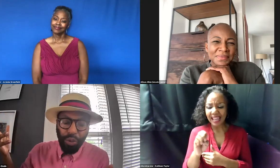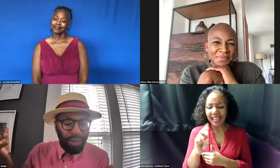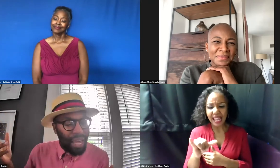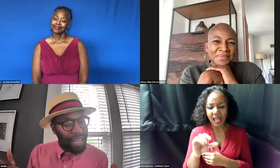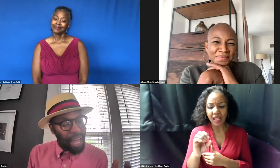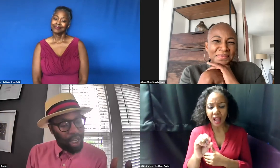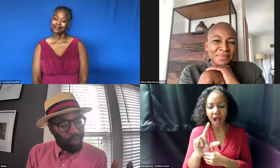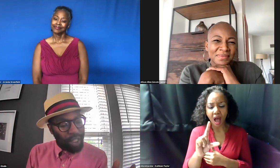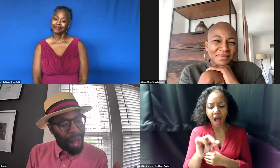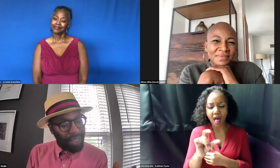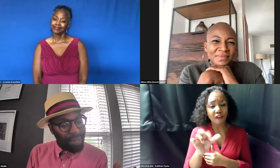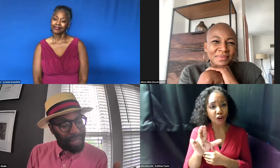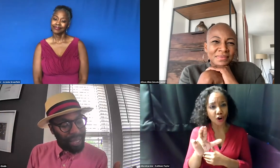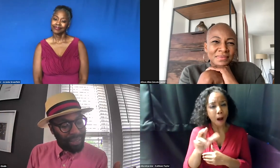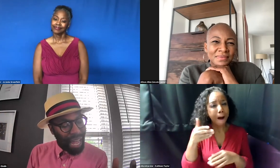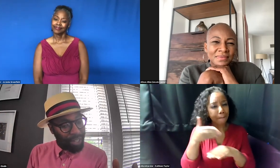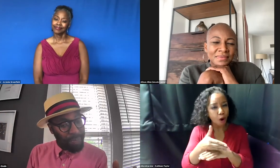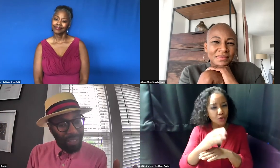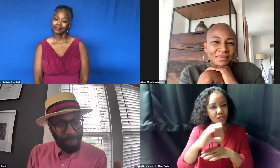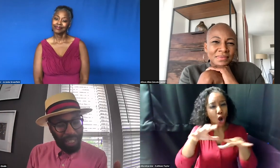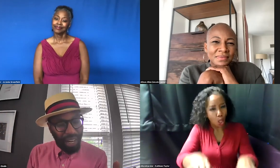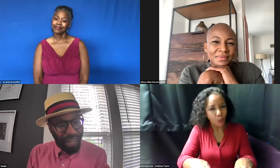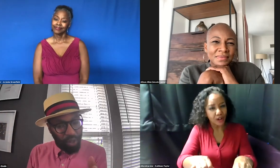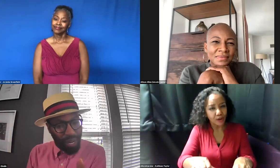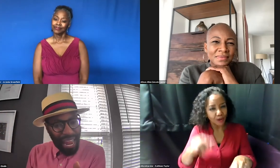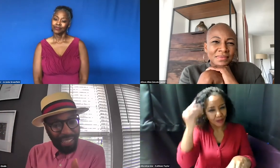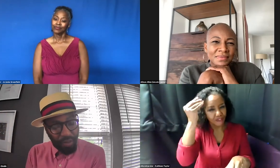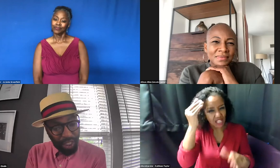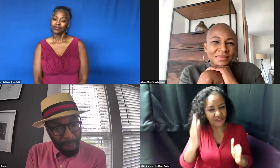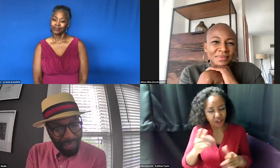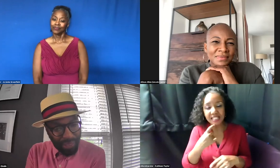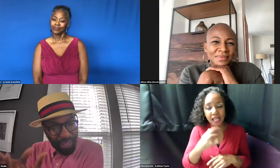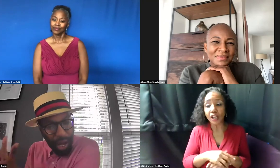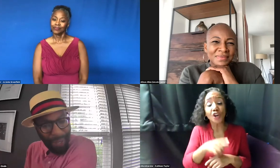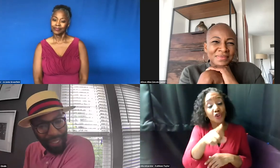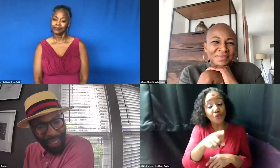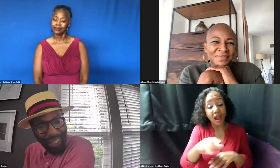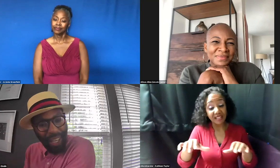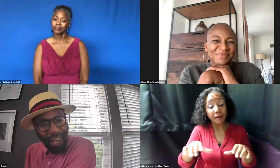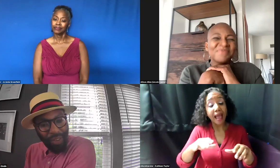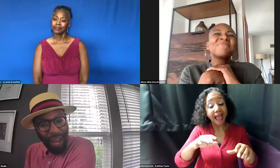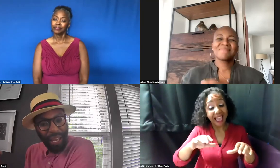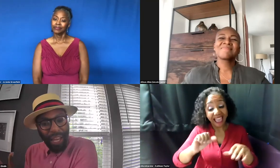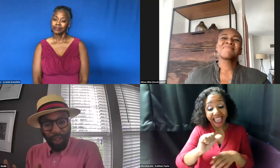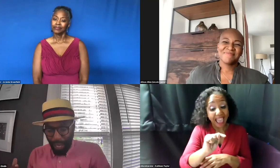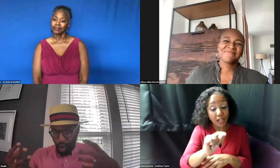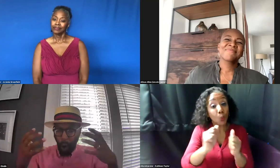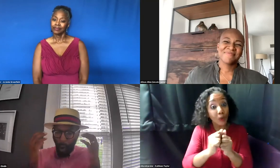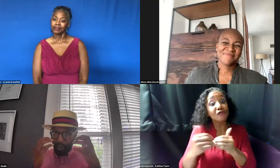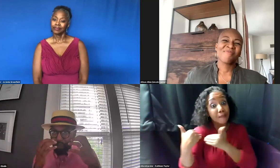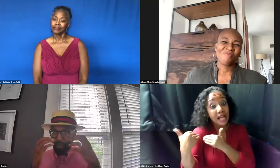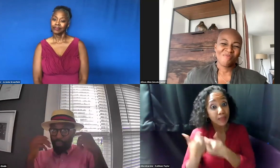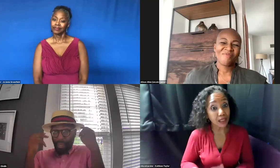post-colonial theorist, who says, you know, responsibility is not responsibility unless you enact a responsibility, mm-hmm. right? So like,